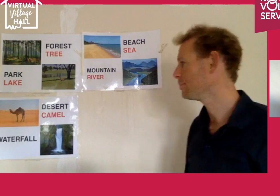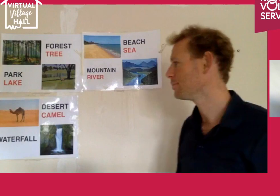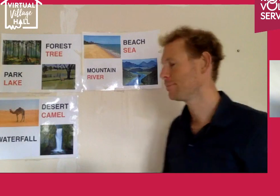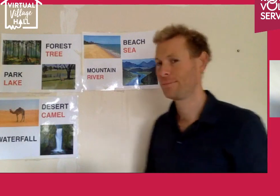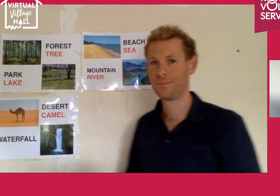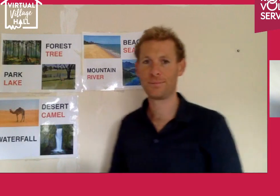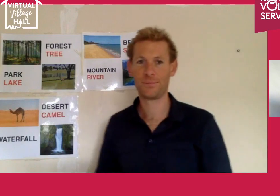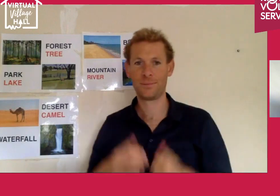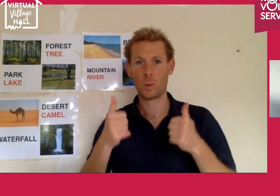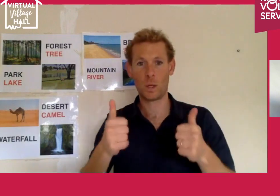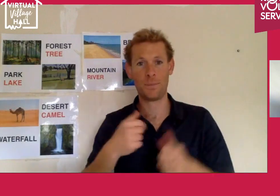there.